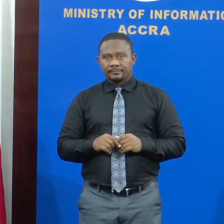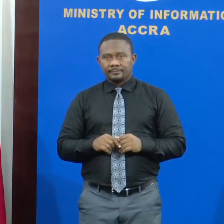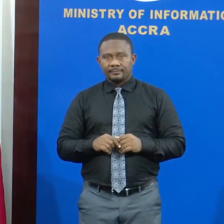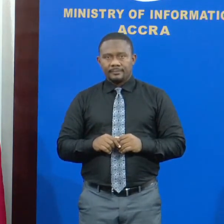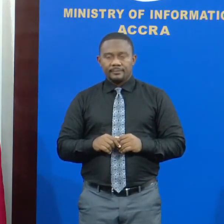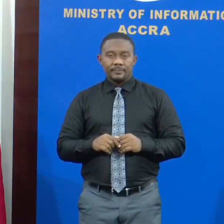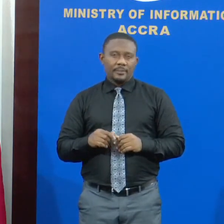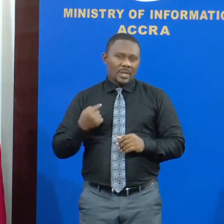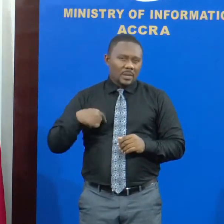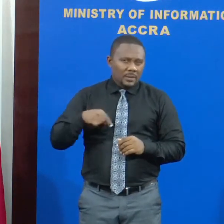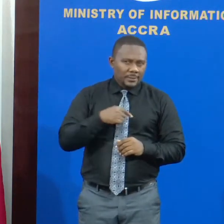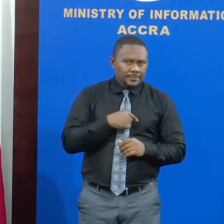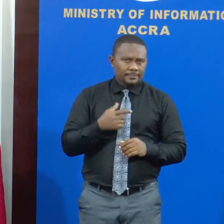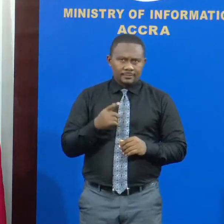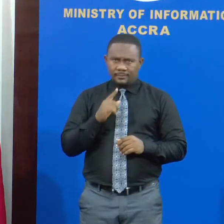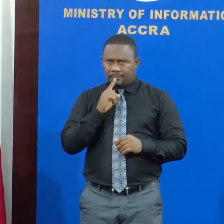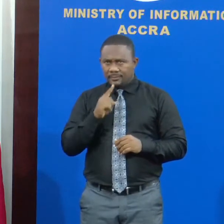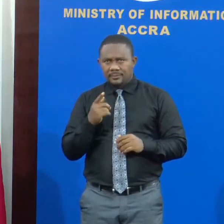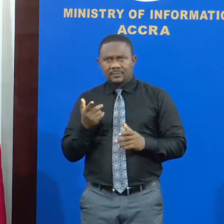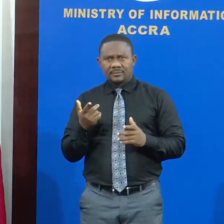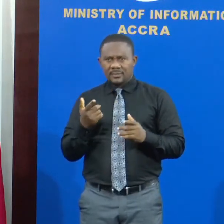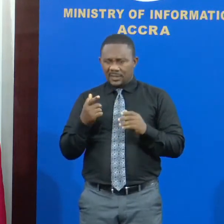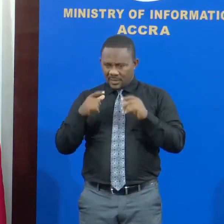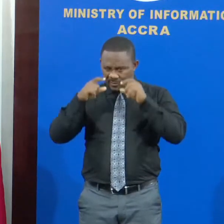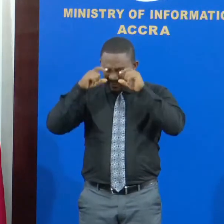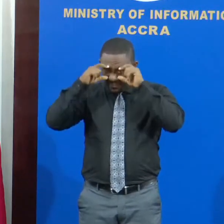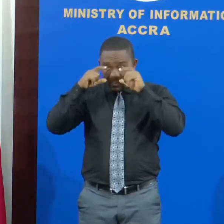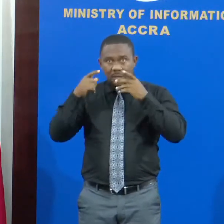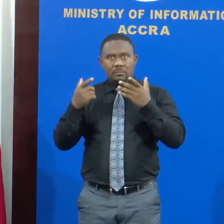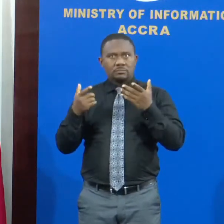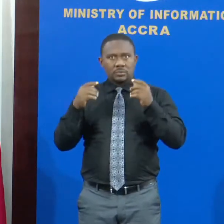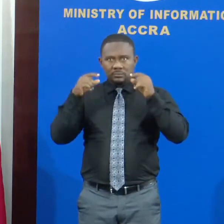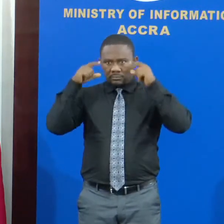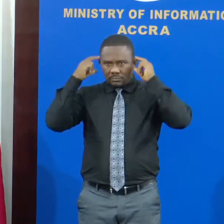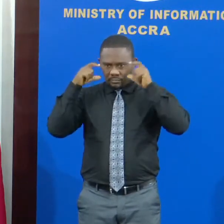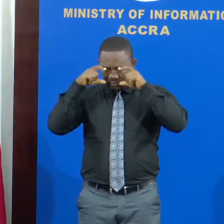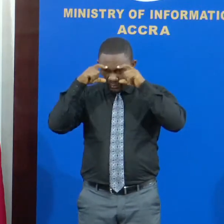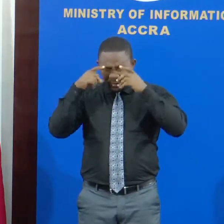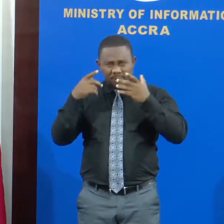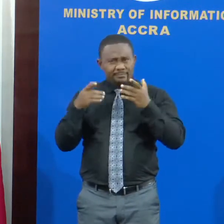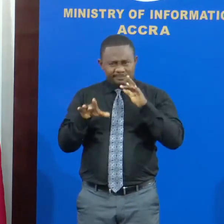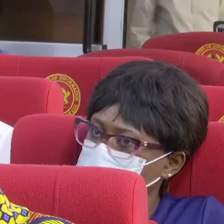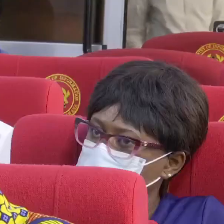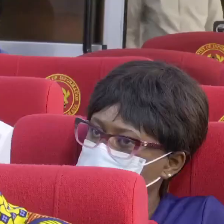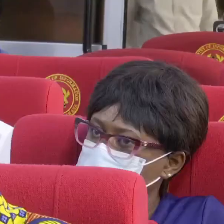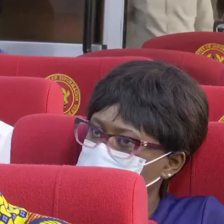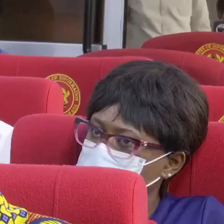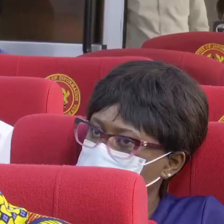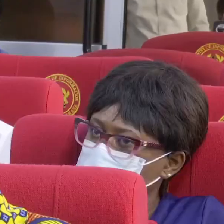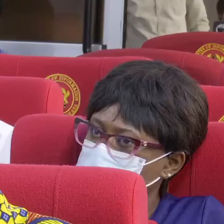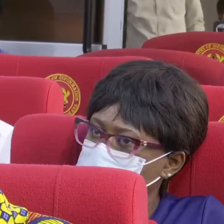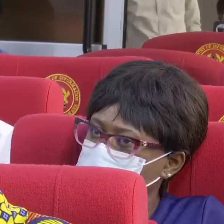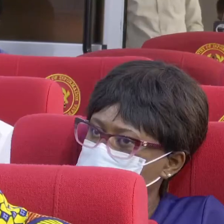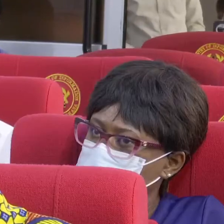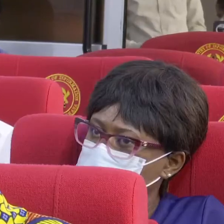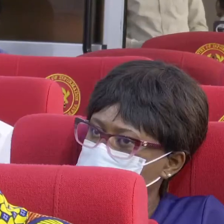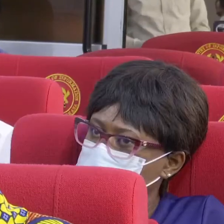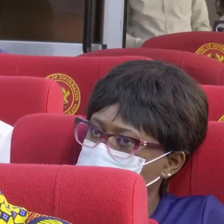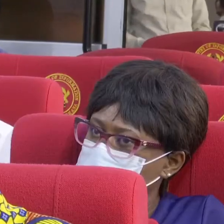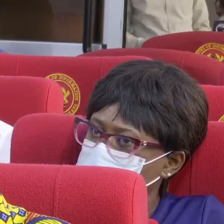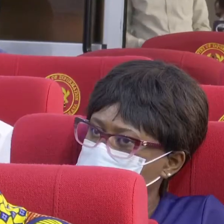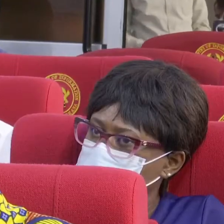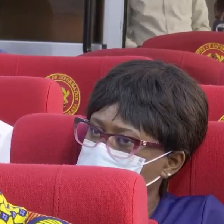sometimes go to the point of taking magnifying glasses and pulling out cards from the